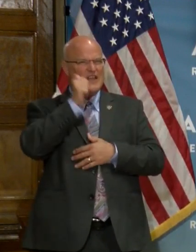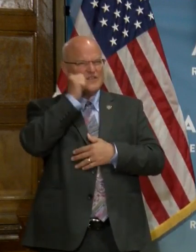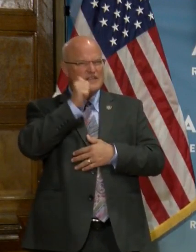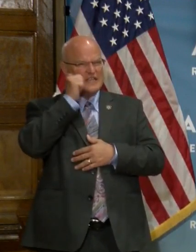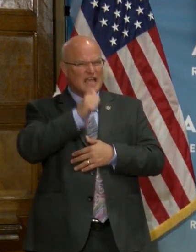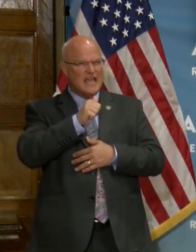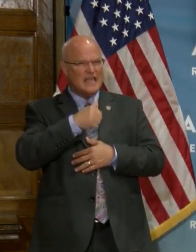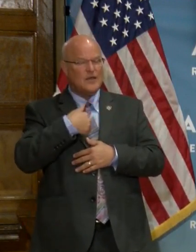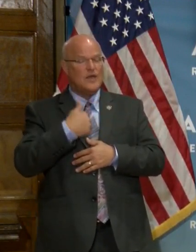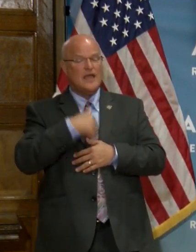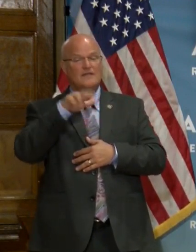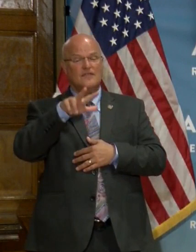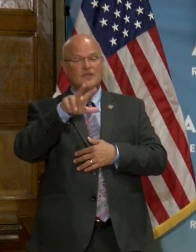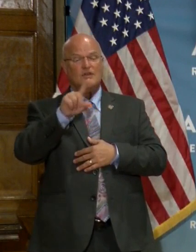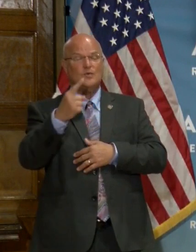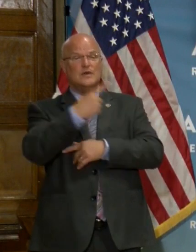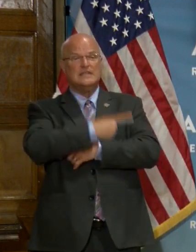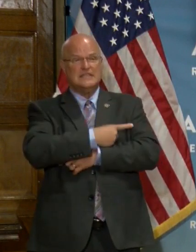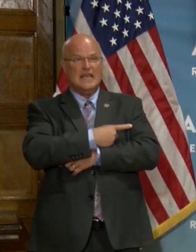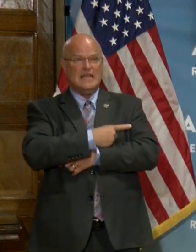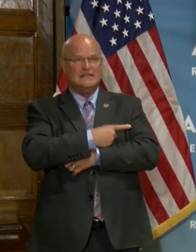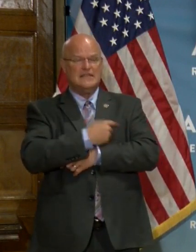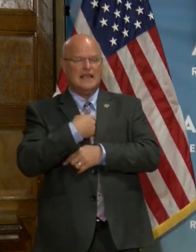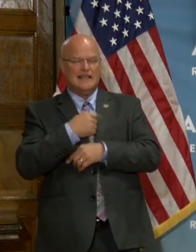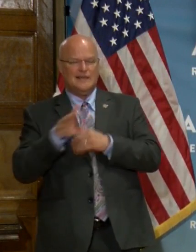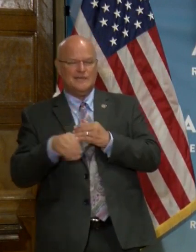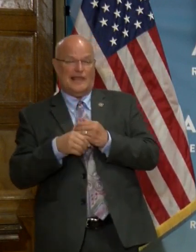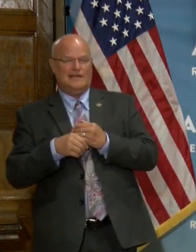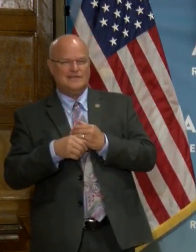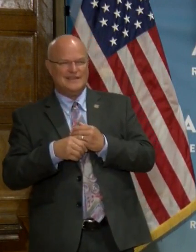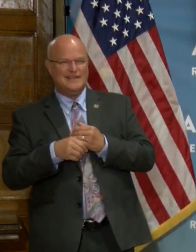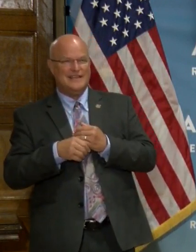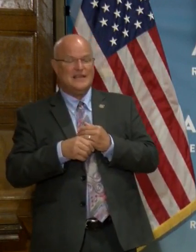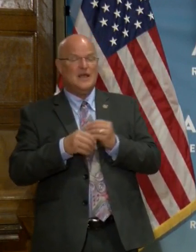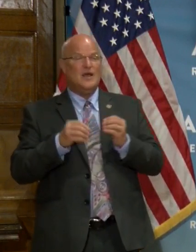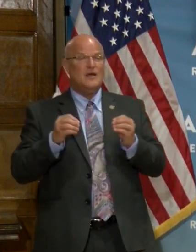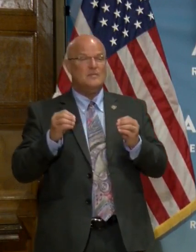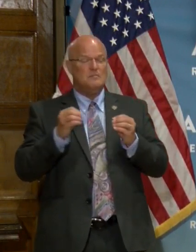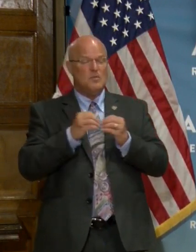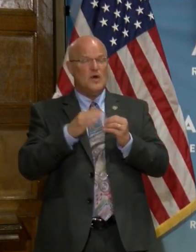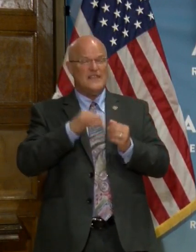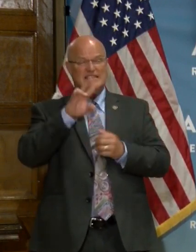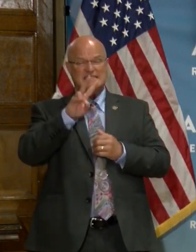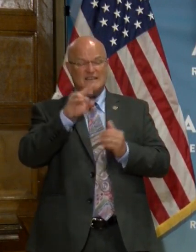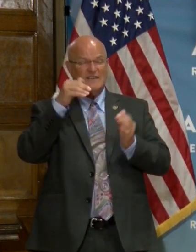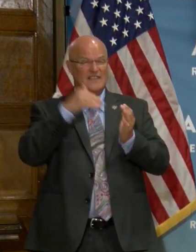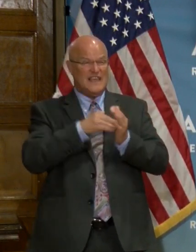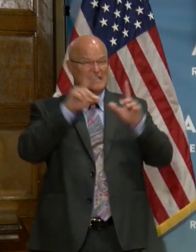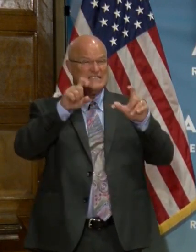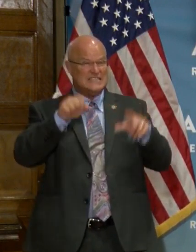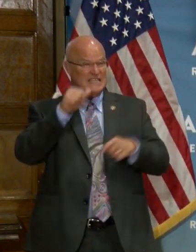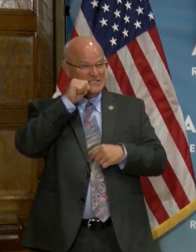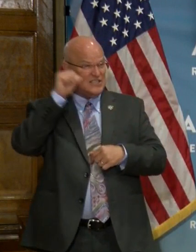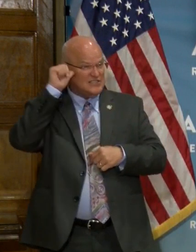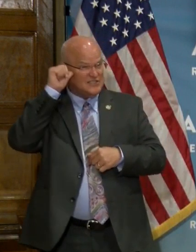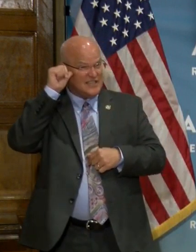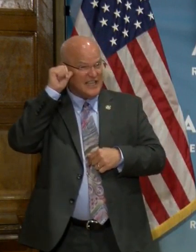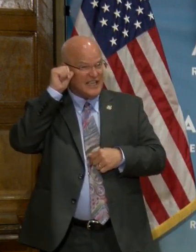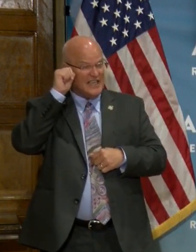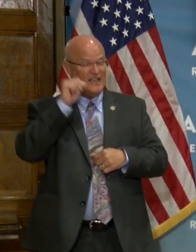have 31 days in July, I get a little buffer. We did over 7,000 tests yesterday. Of those,